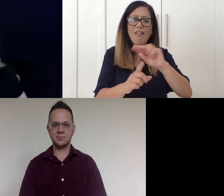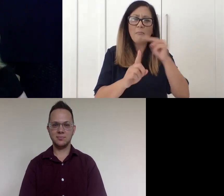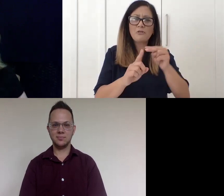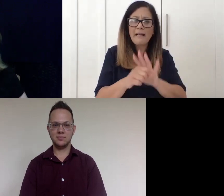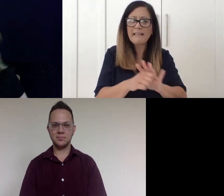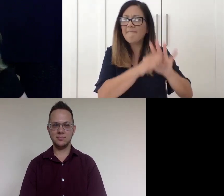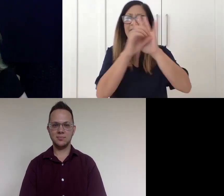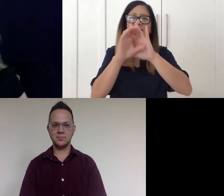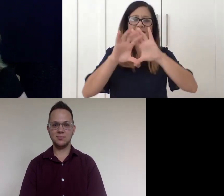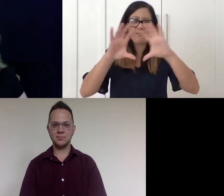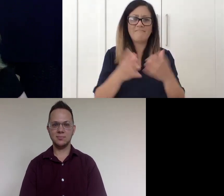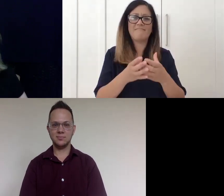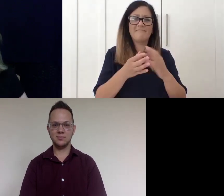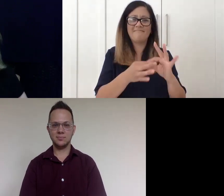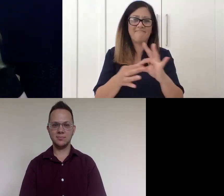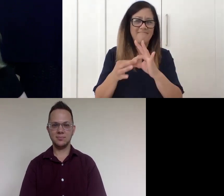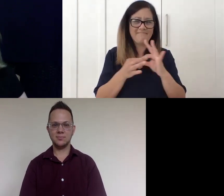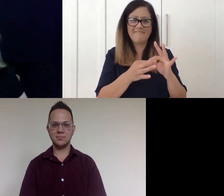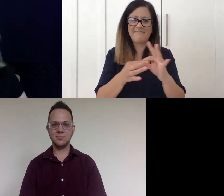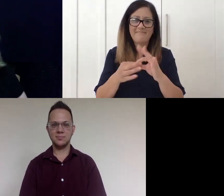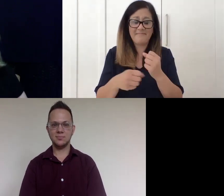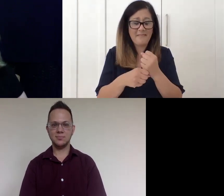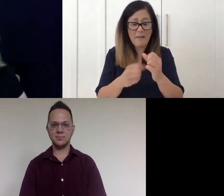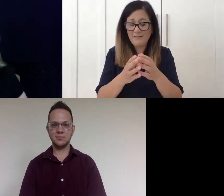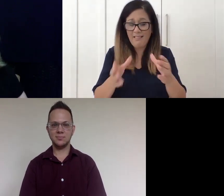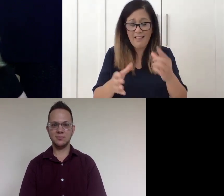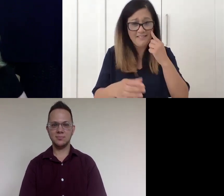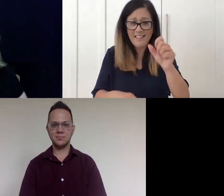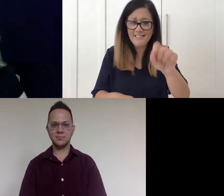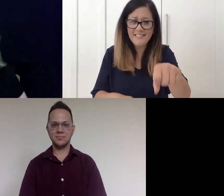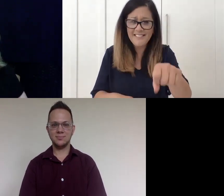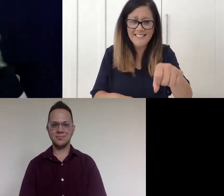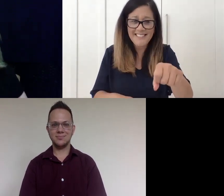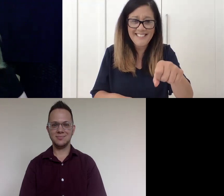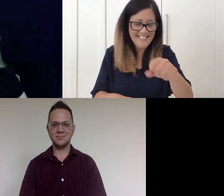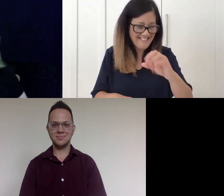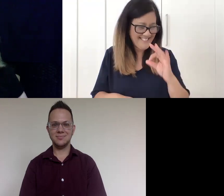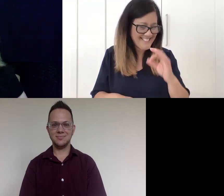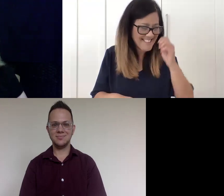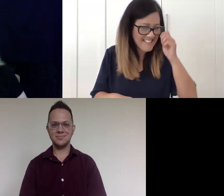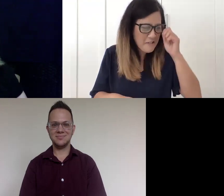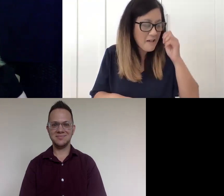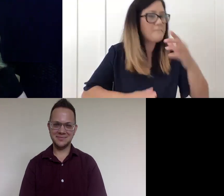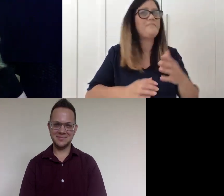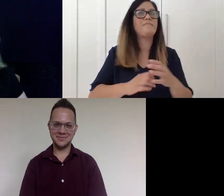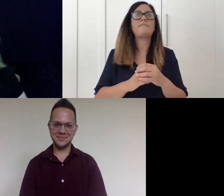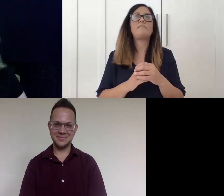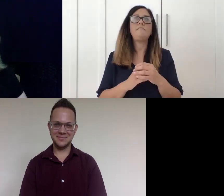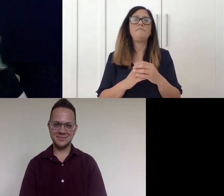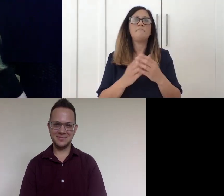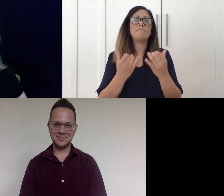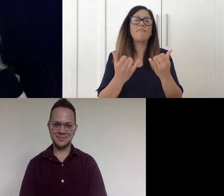regional perspective. So there's a lot of value to that. It makes a lot of sense.